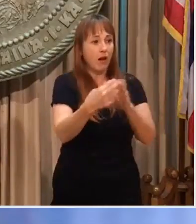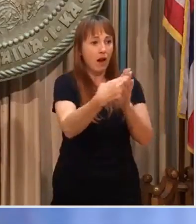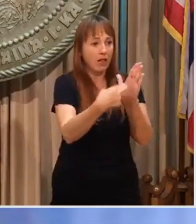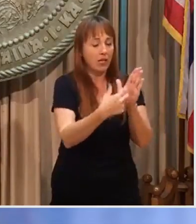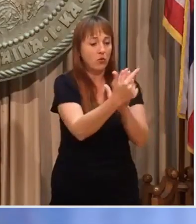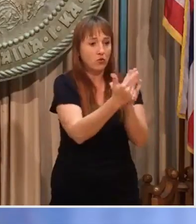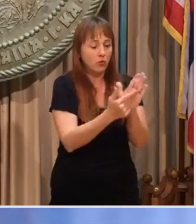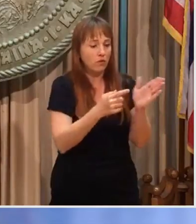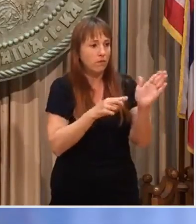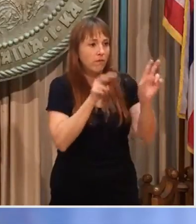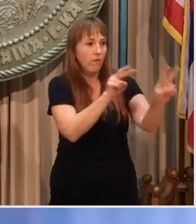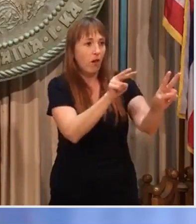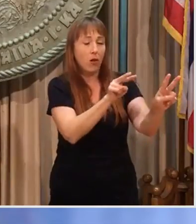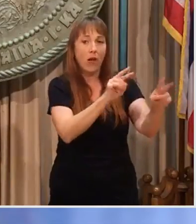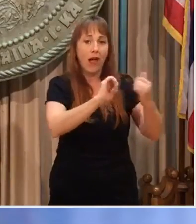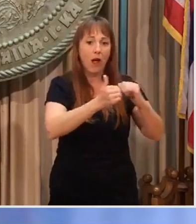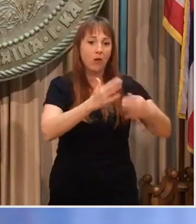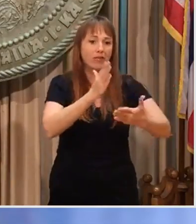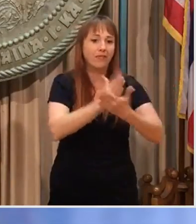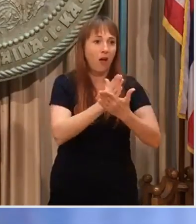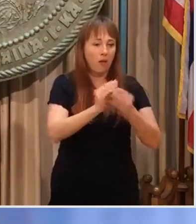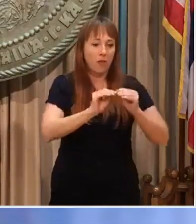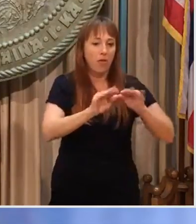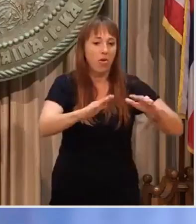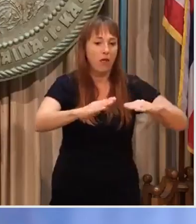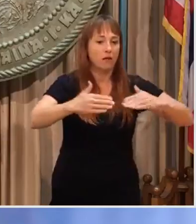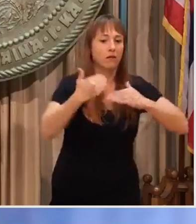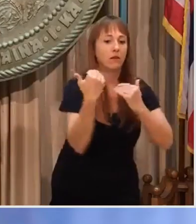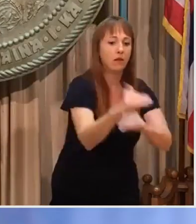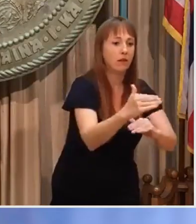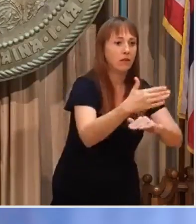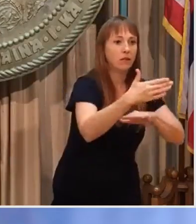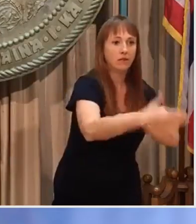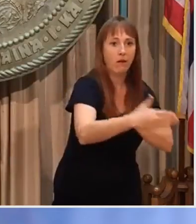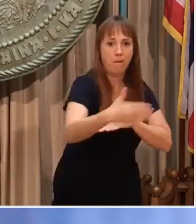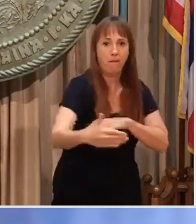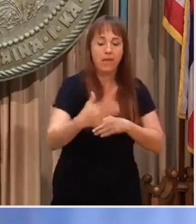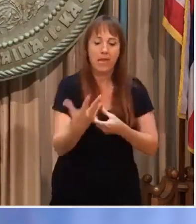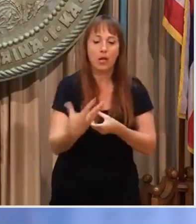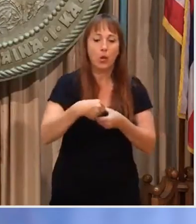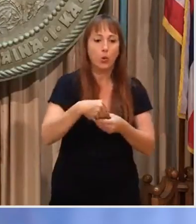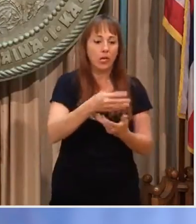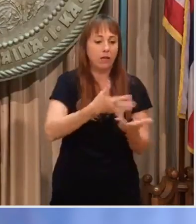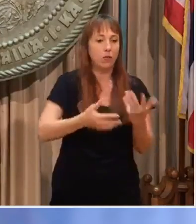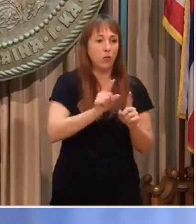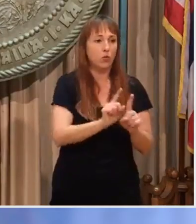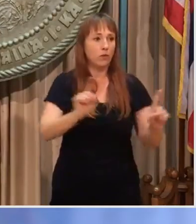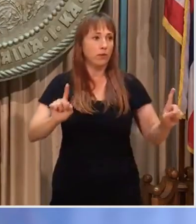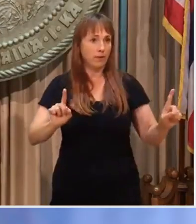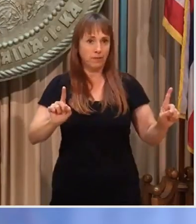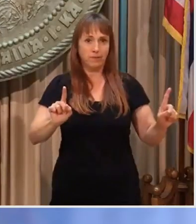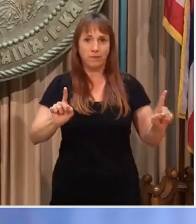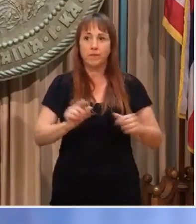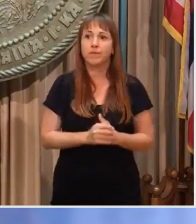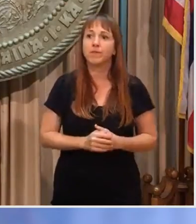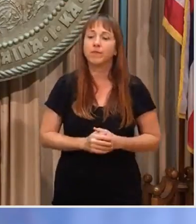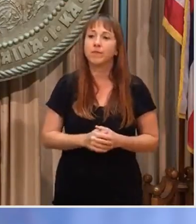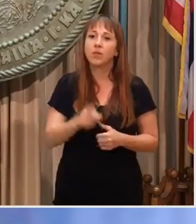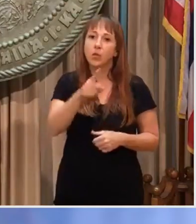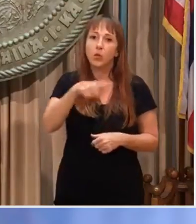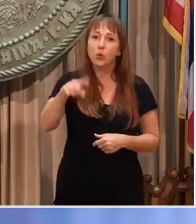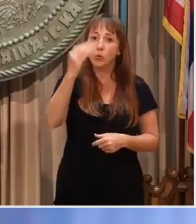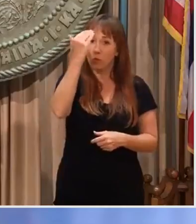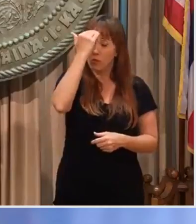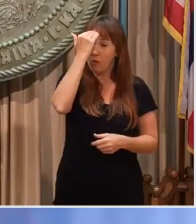to stopping the spread of COVID-19, including social distancing measures. As you